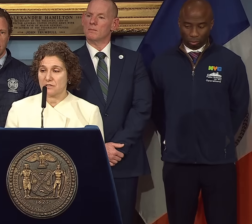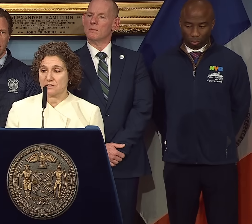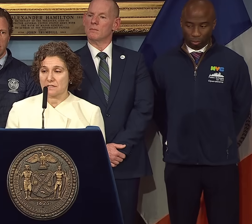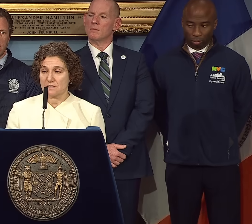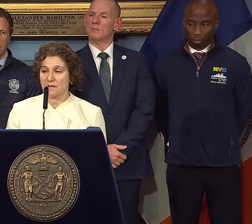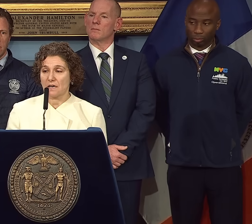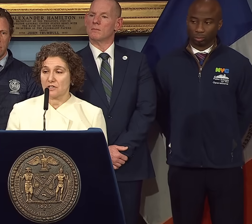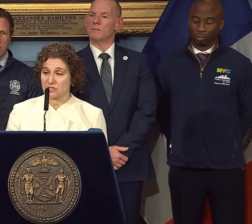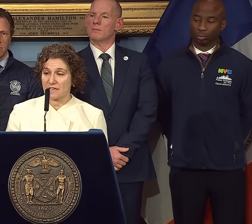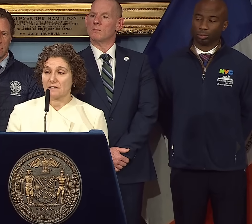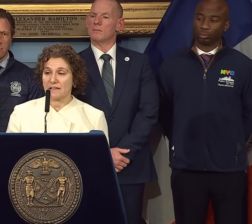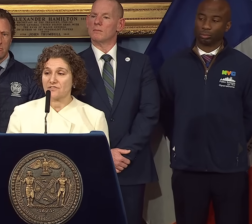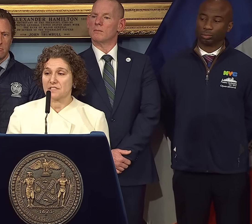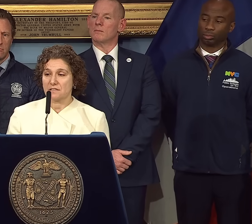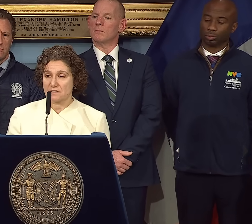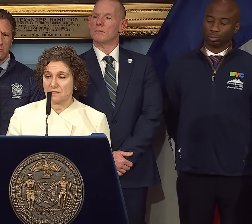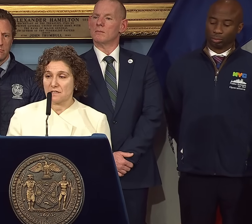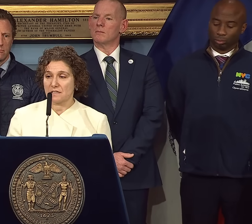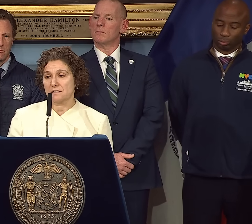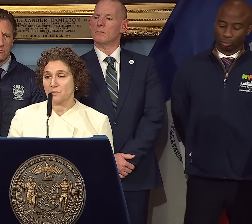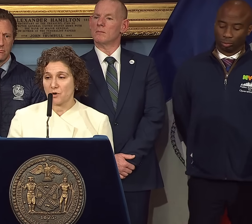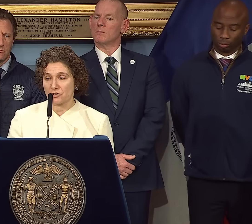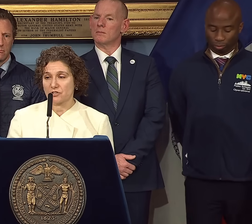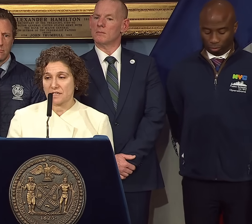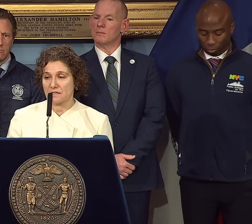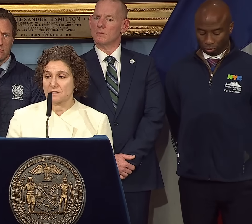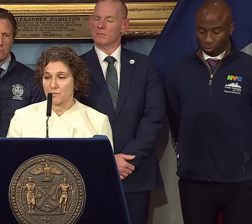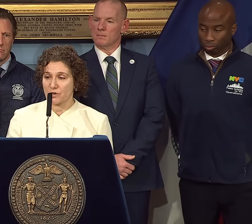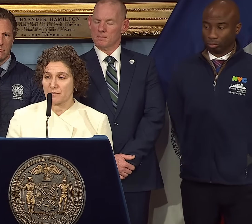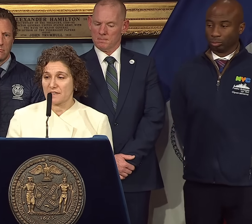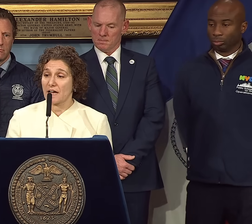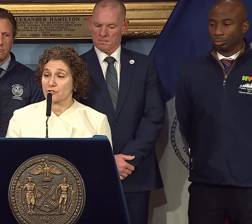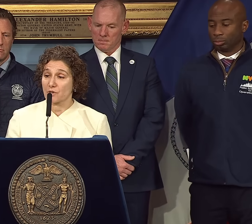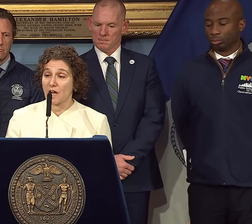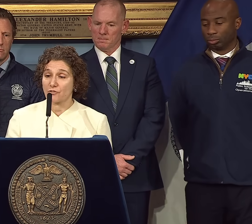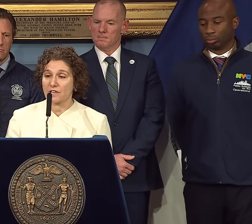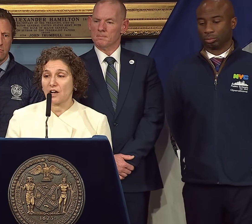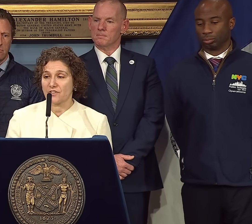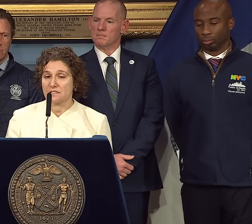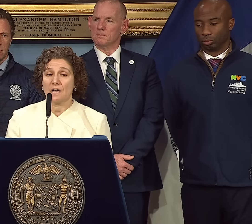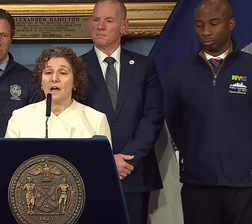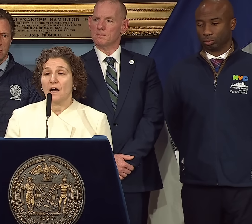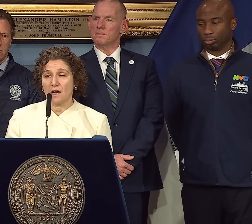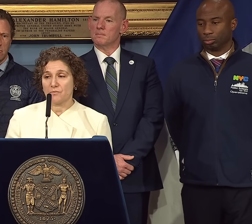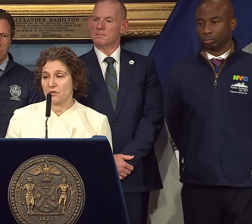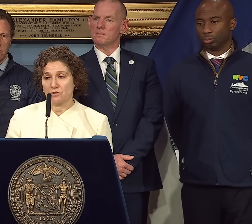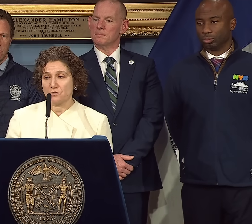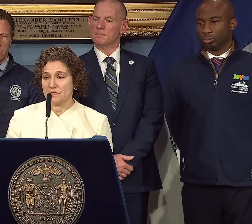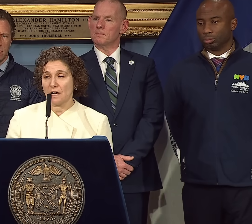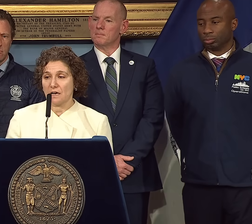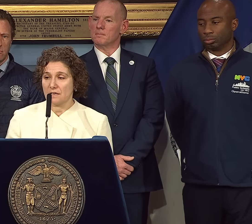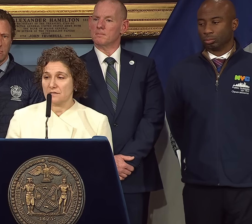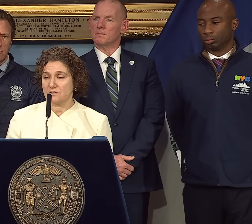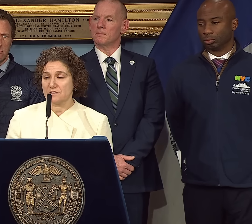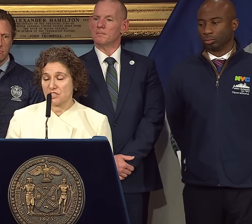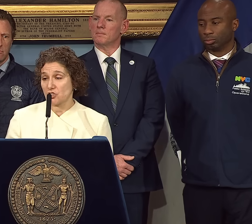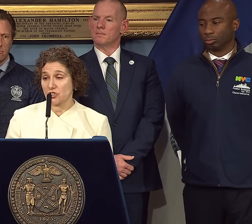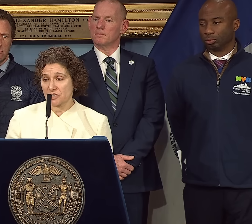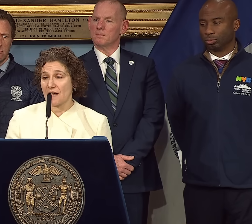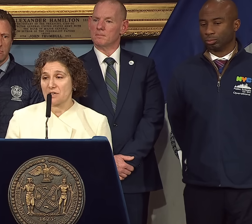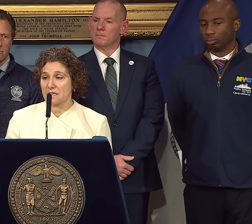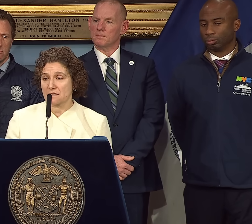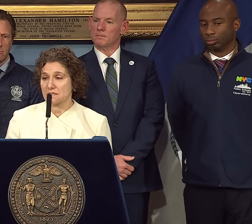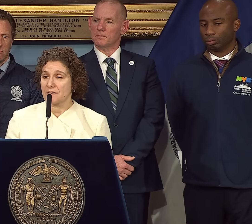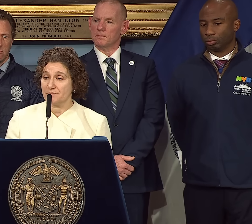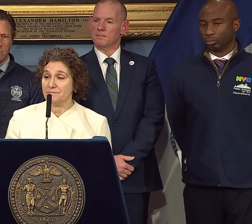asylum seeker site left in the city. That's the Bruckner site that's operated by the Housing Recovery Office. There are no